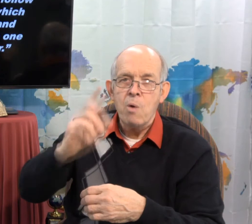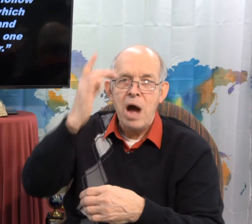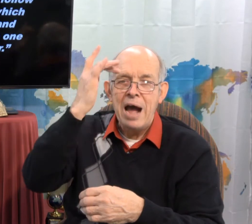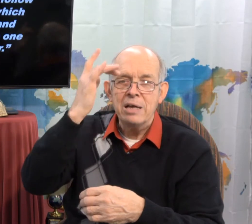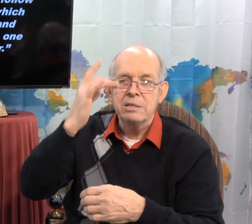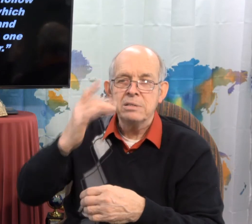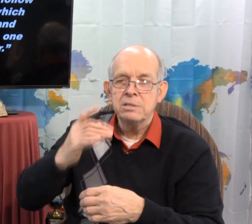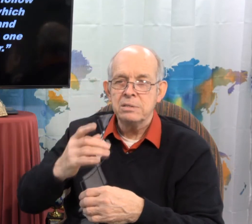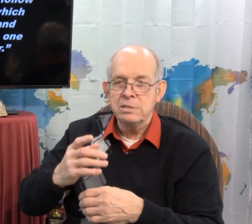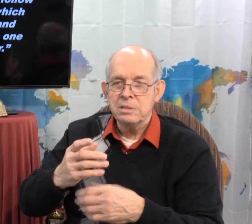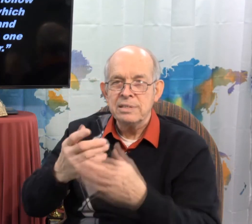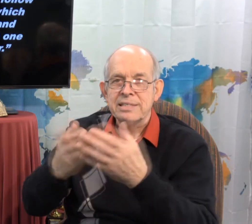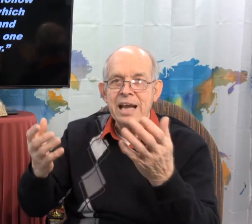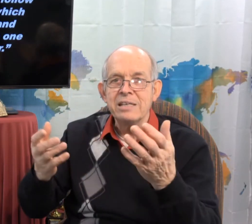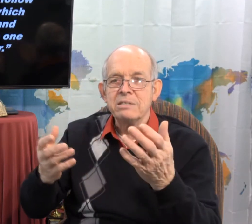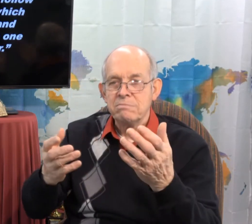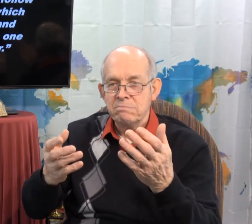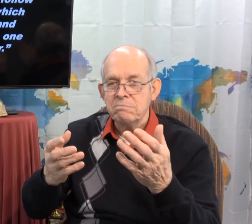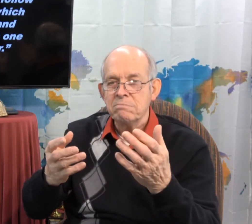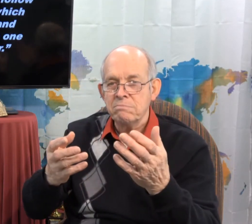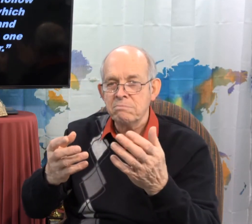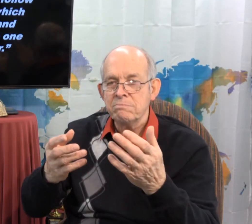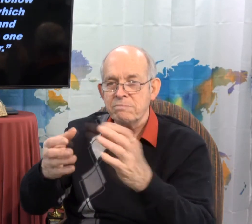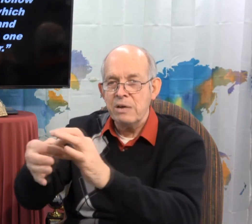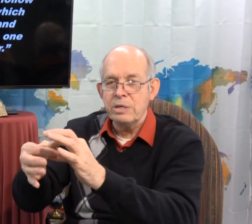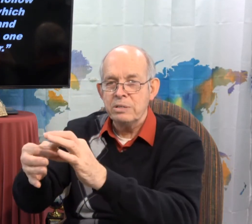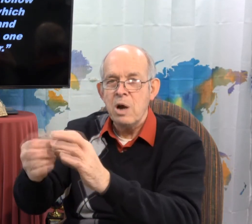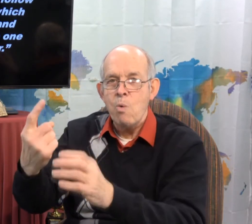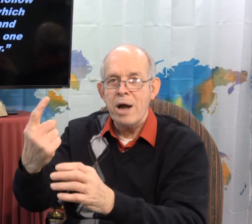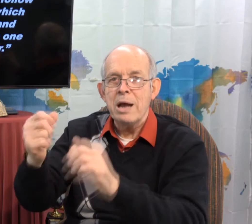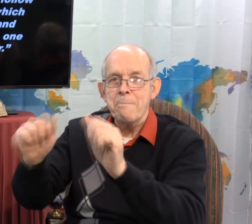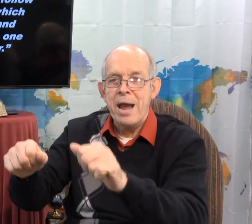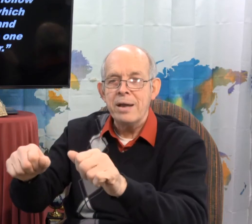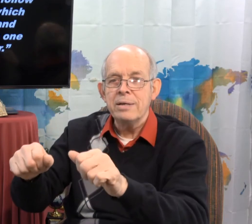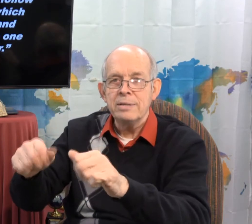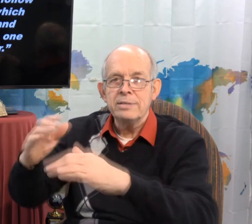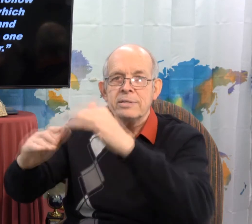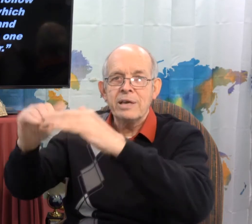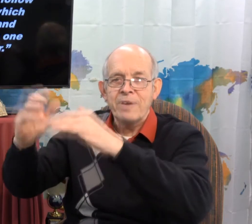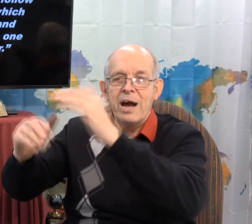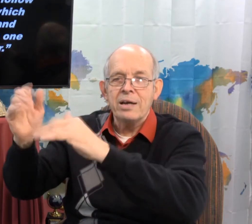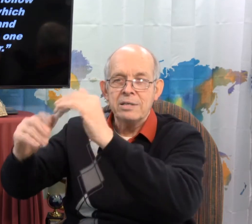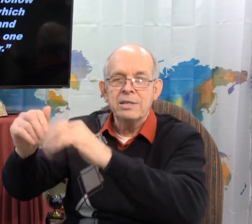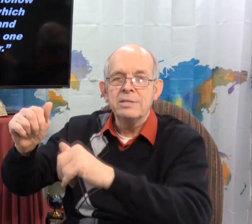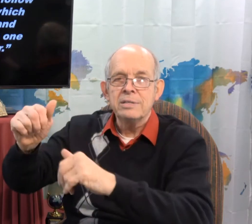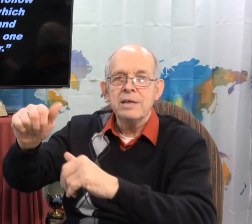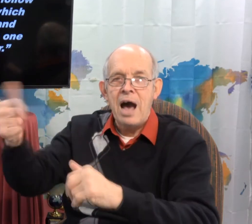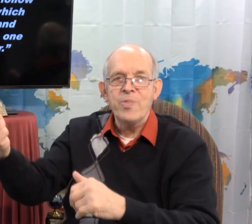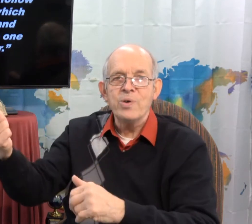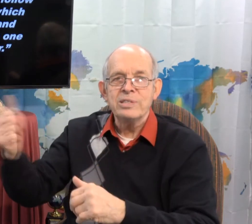Why? The day seven one may defy other,